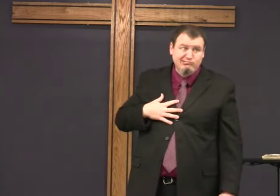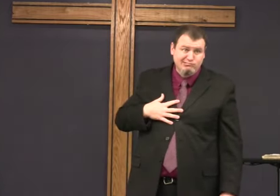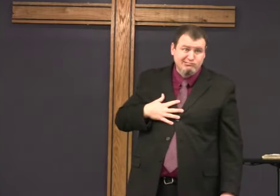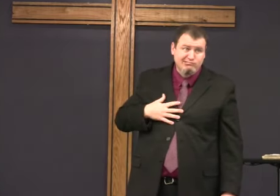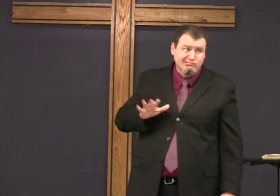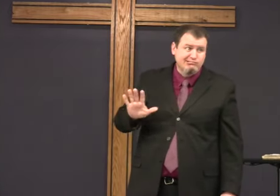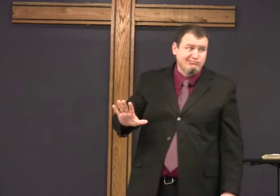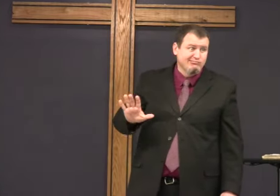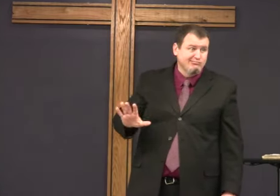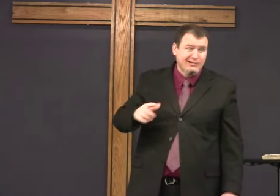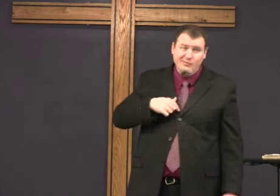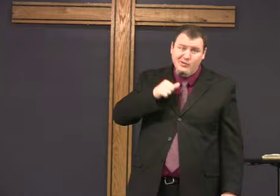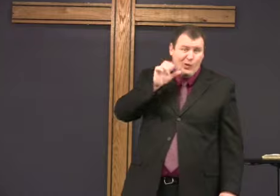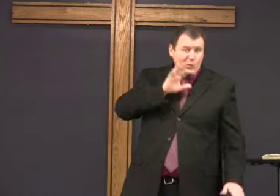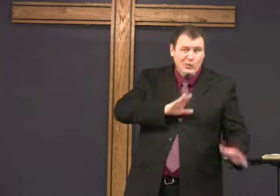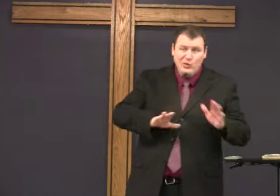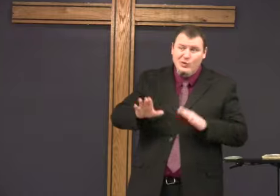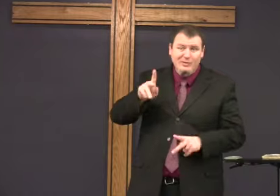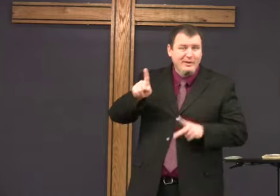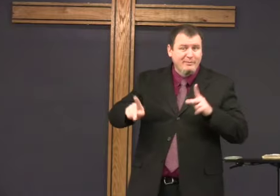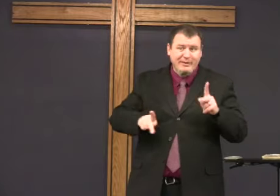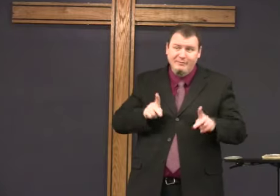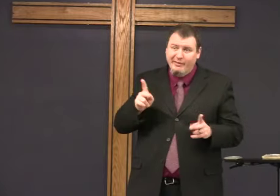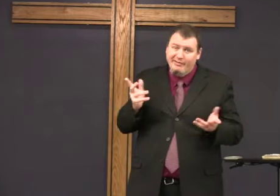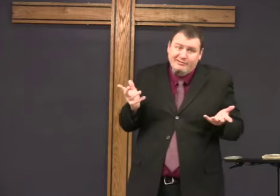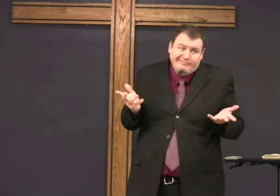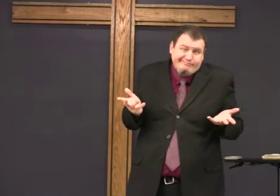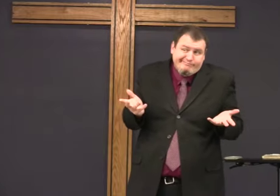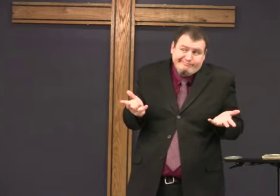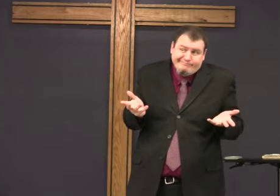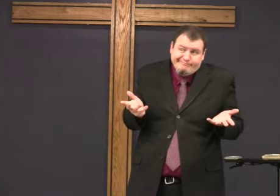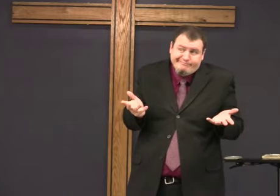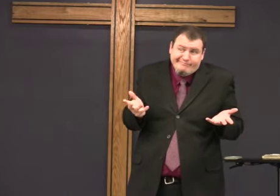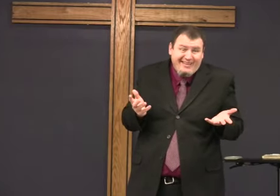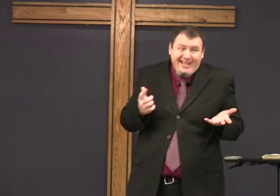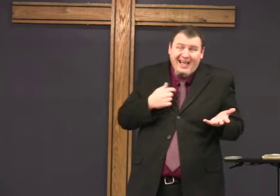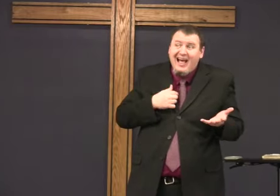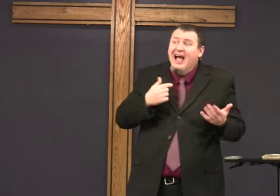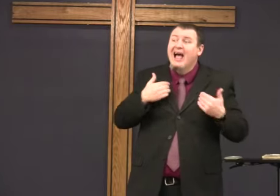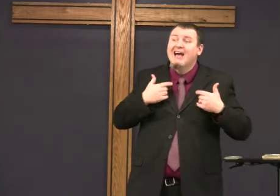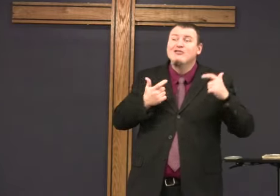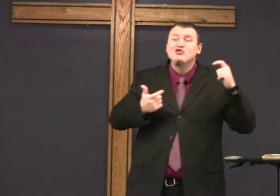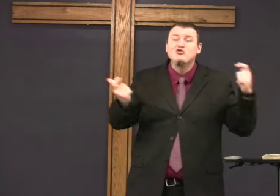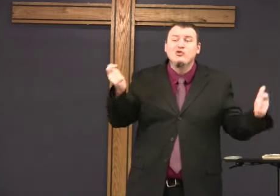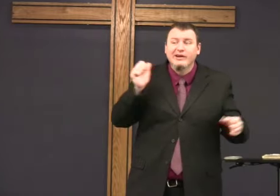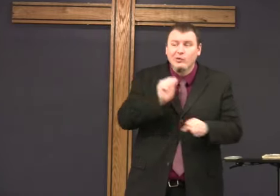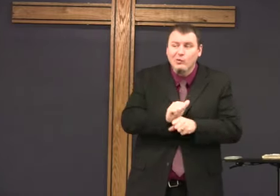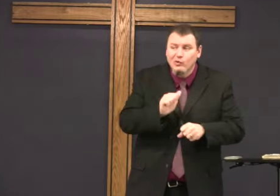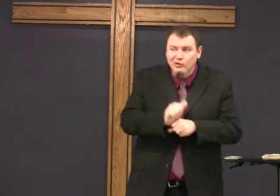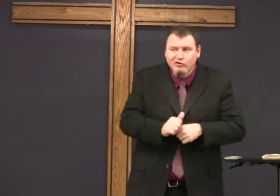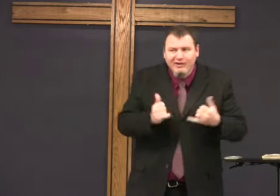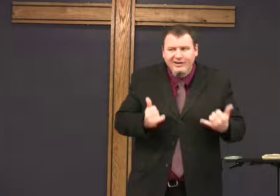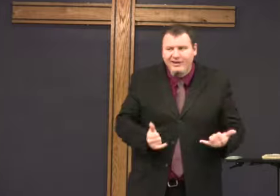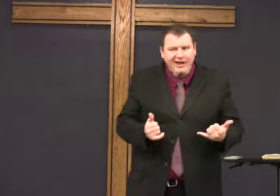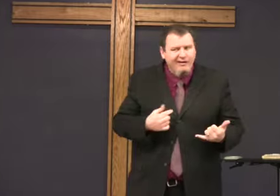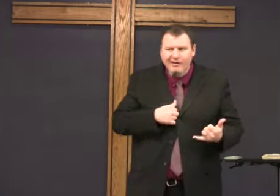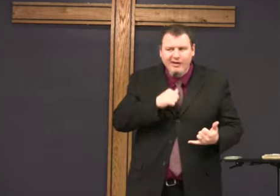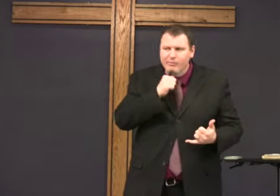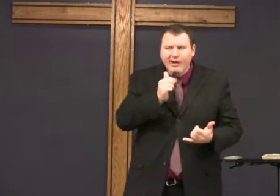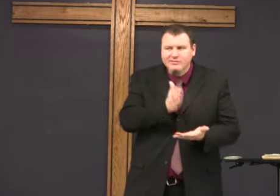know the king. I'm not worried about people. I have a great work